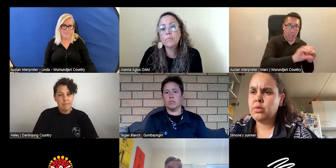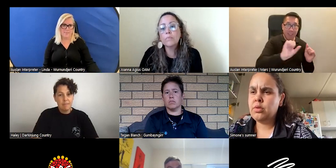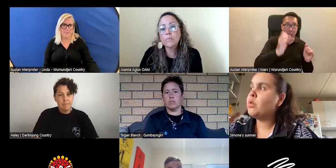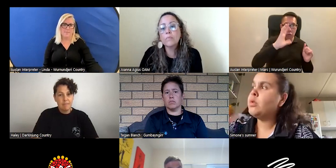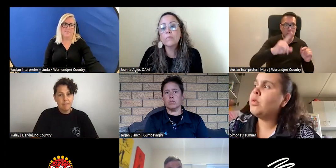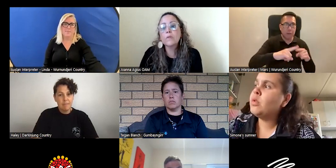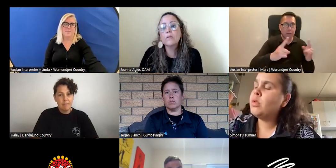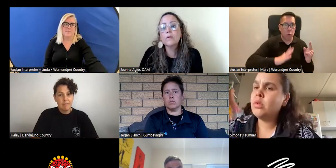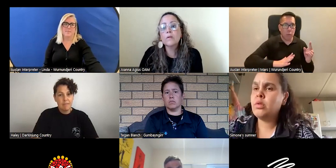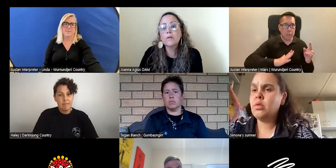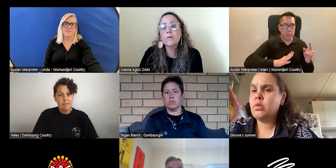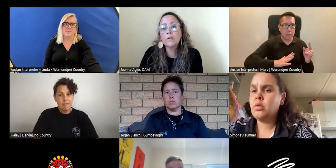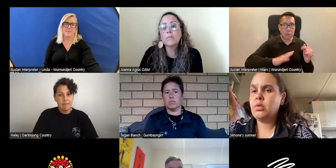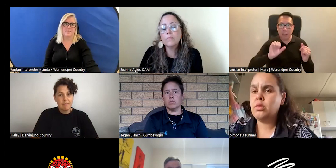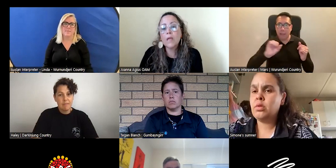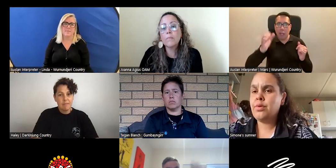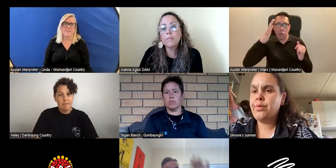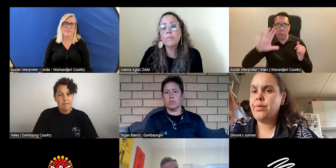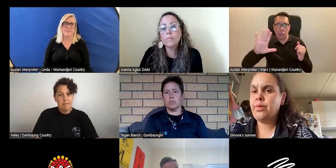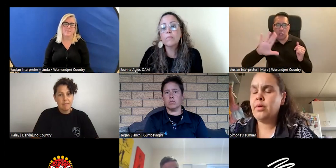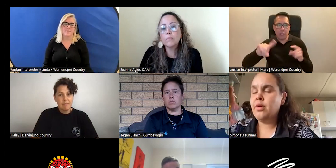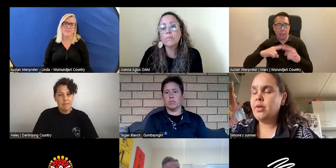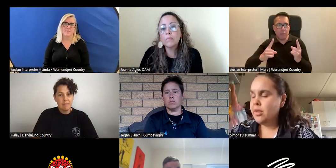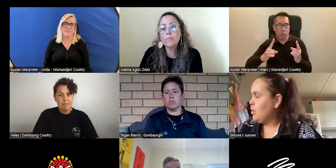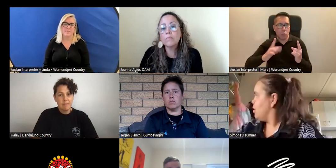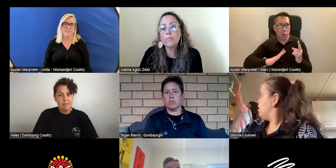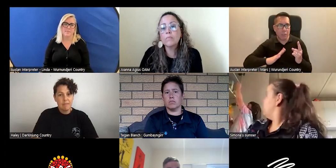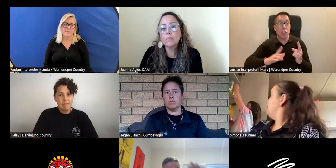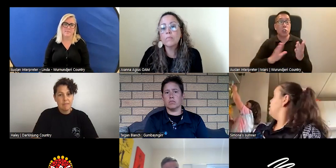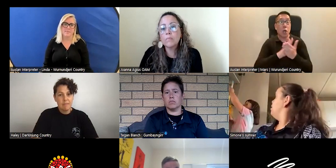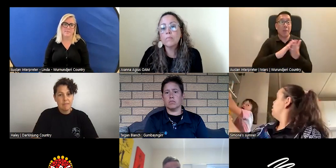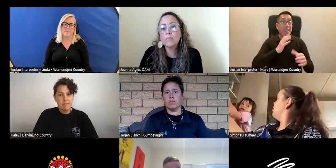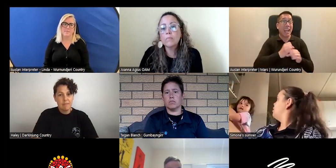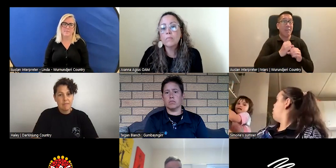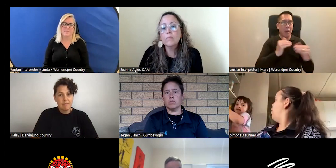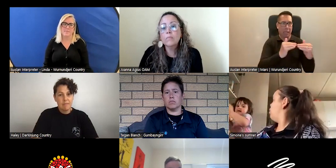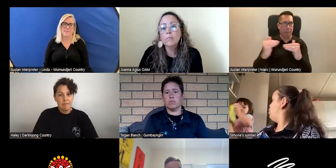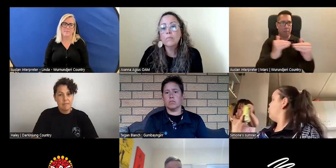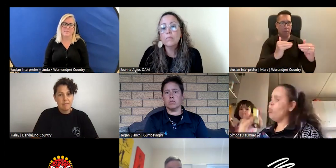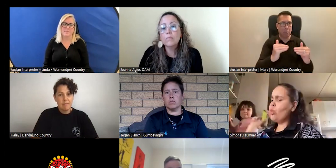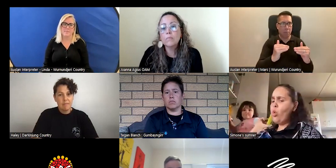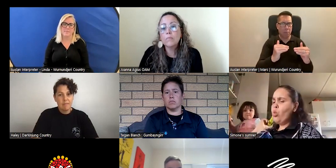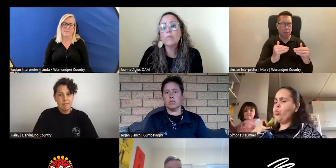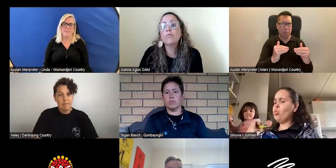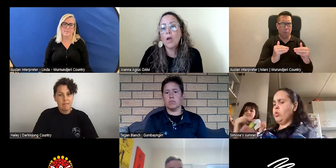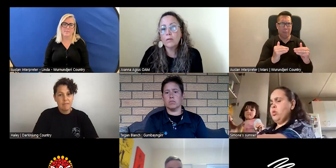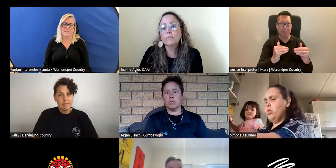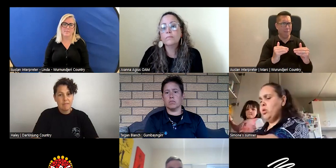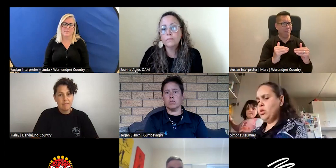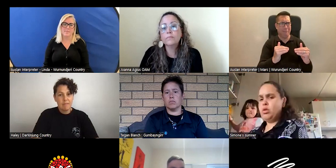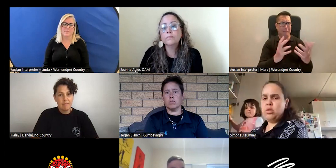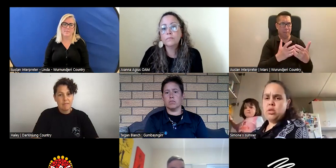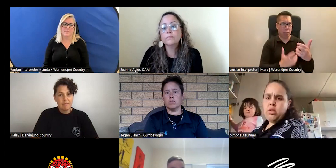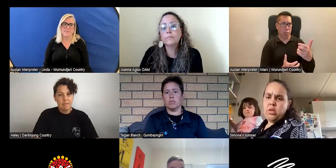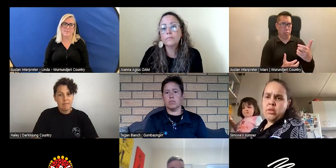And so what we've got is, we've got the government normally doing blanket approaches and blanket criteria. And if you don't fit the criteria, well, then you miss out and you